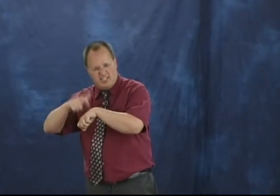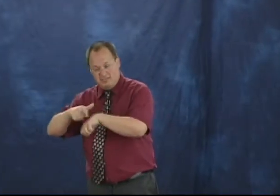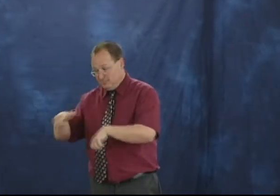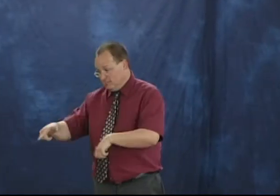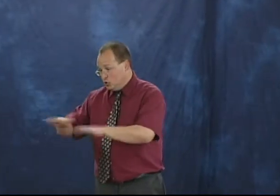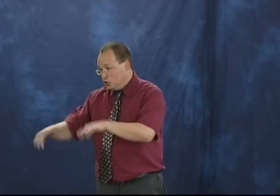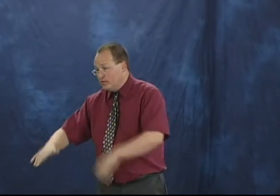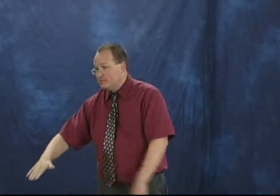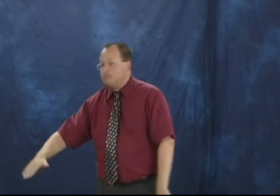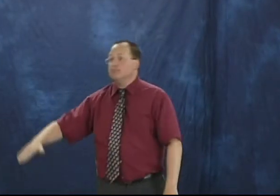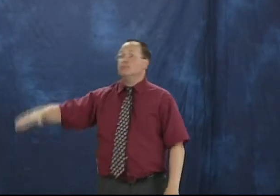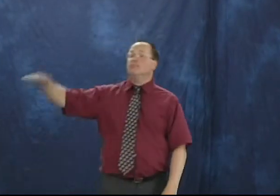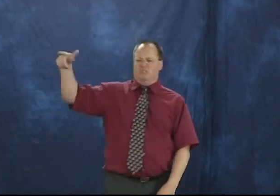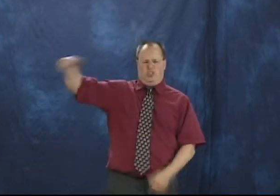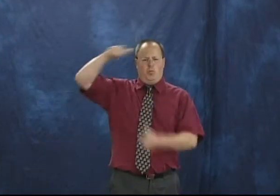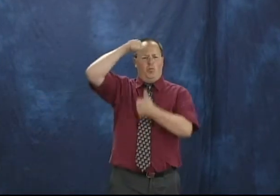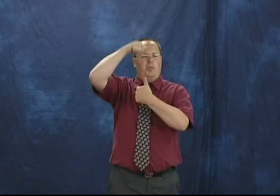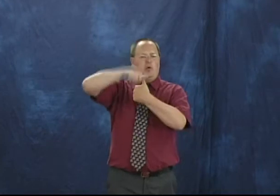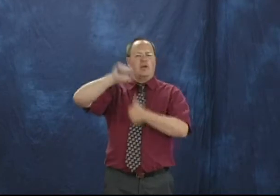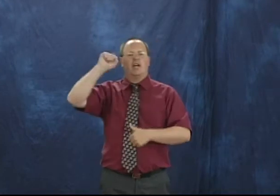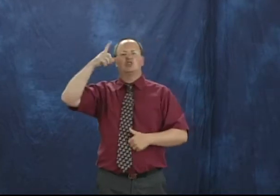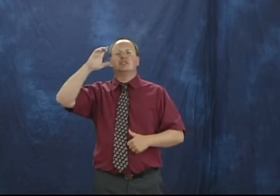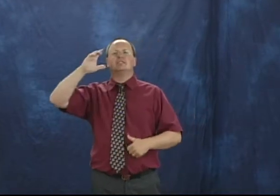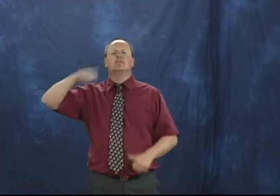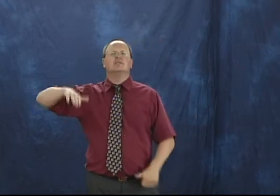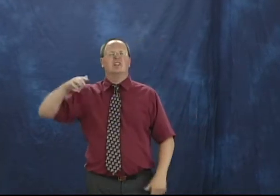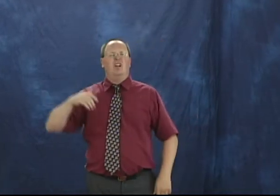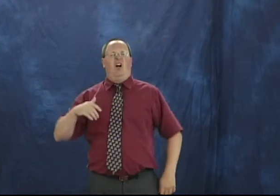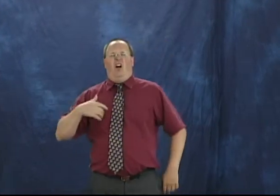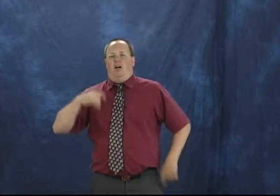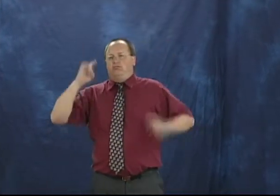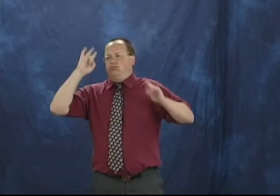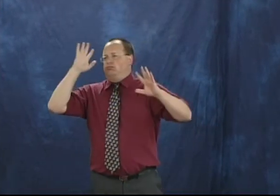And so I encourage them that it was important for them to enjoy the children,